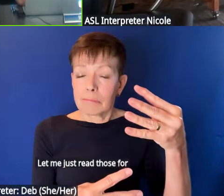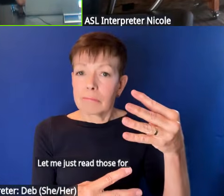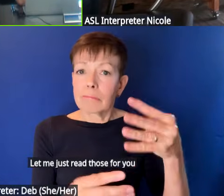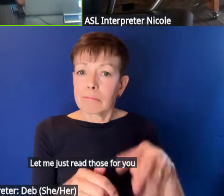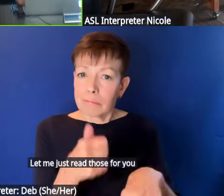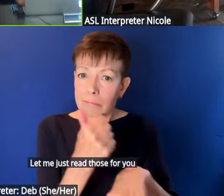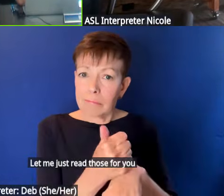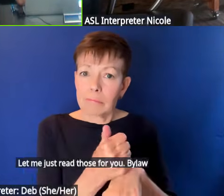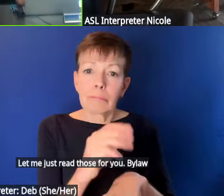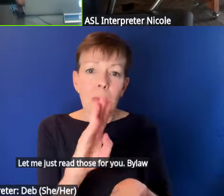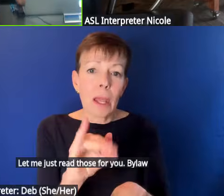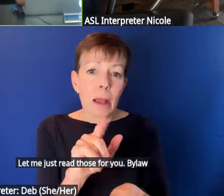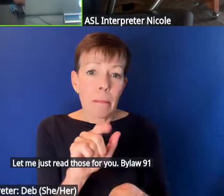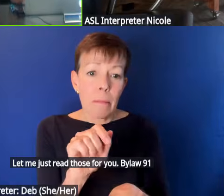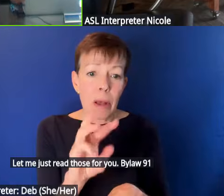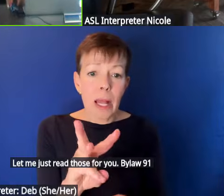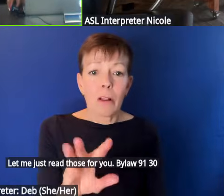Bylaw